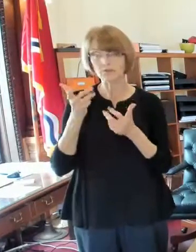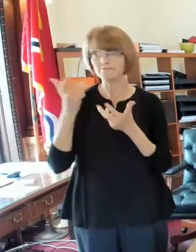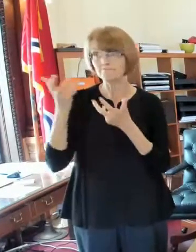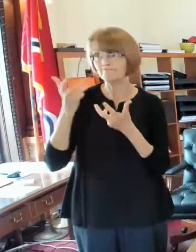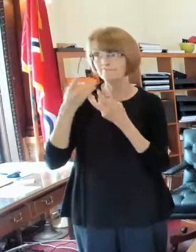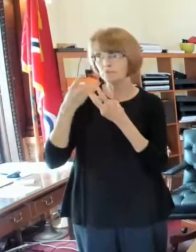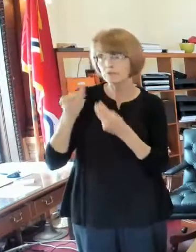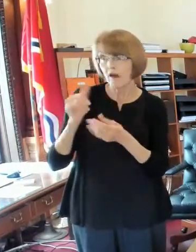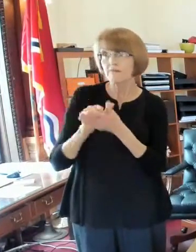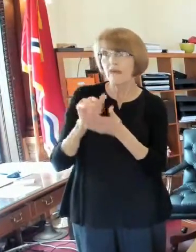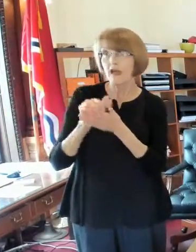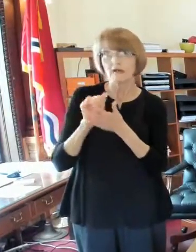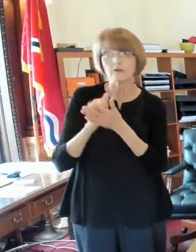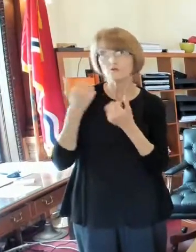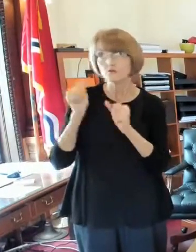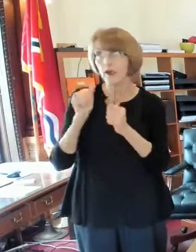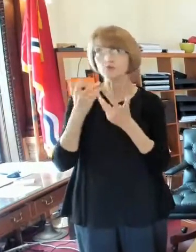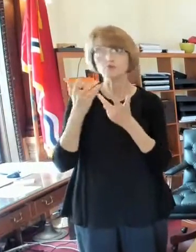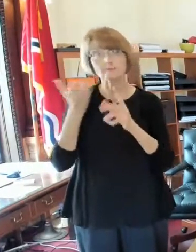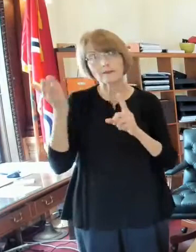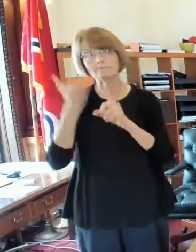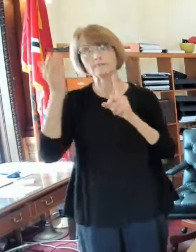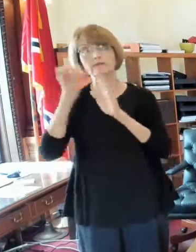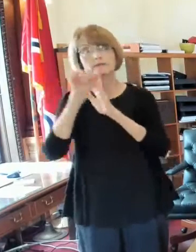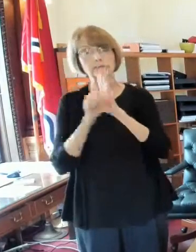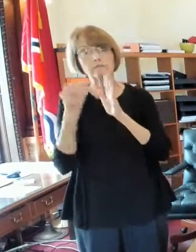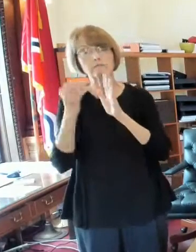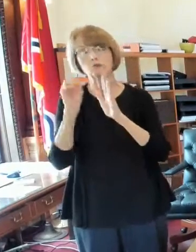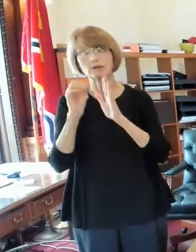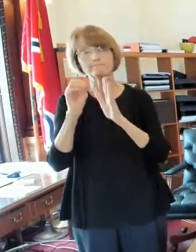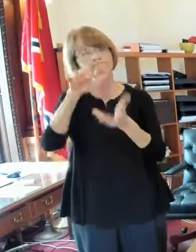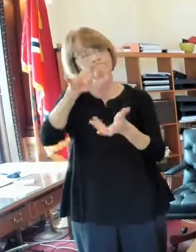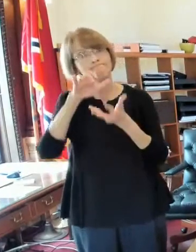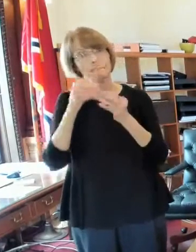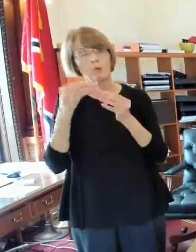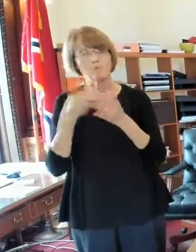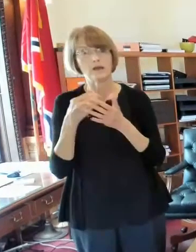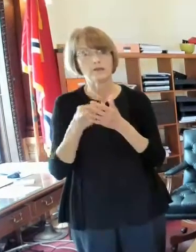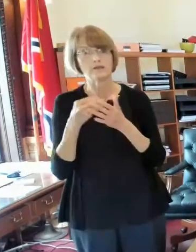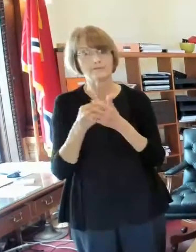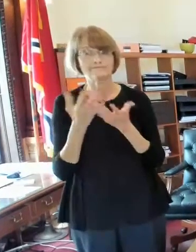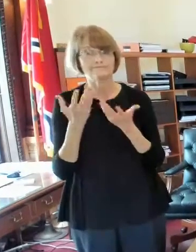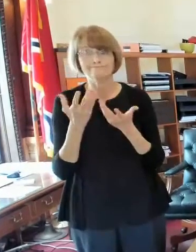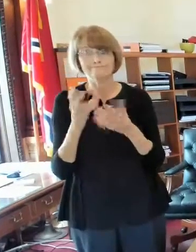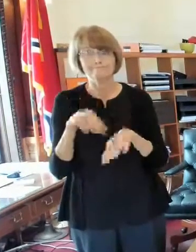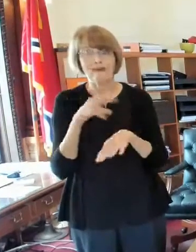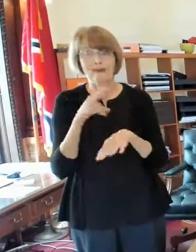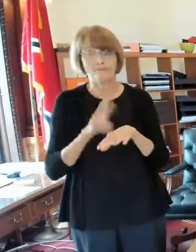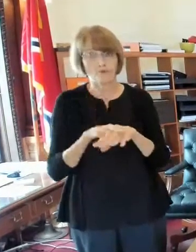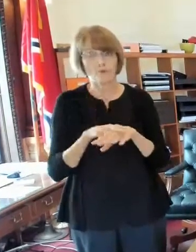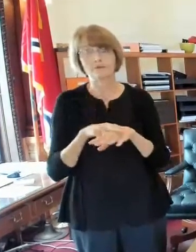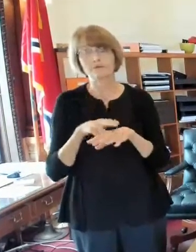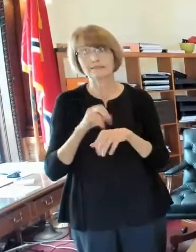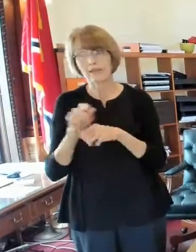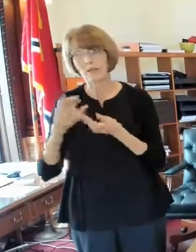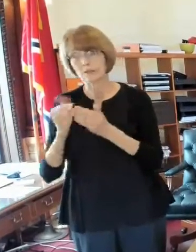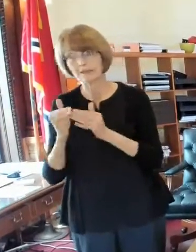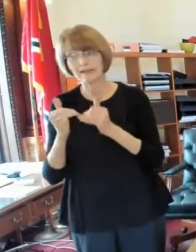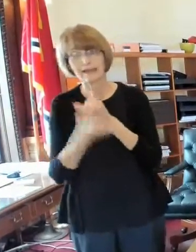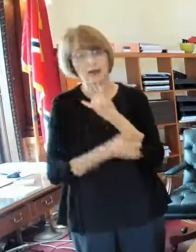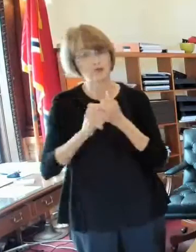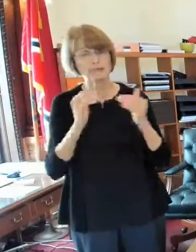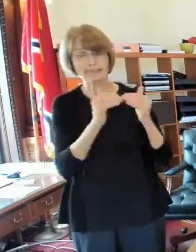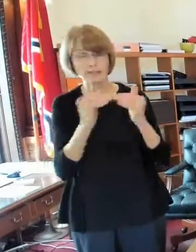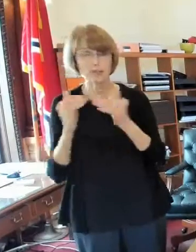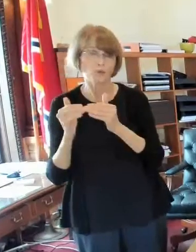additional funds from the state, because certainly the people of the city of St. Louis deserve at least as much as the people of St. Louis County. We